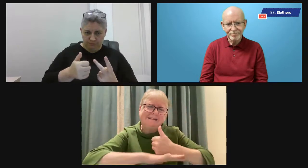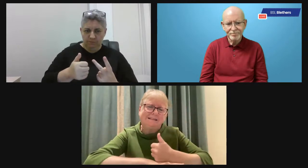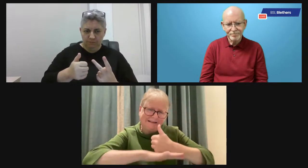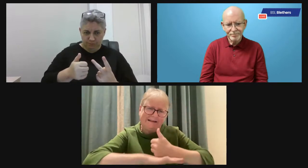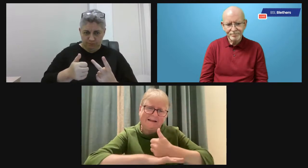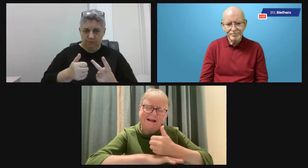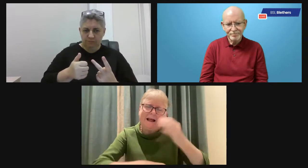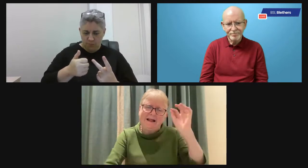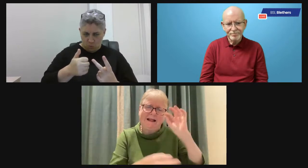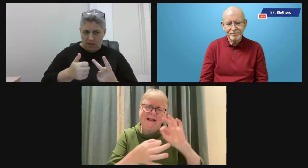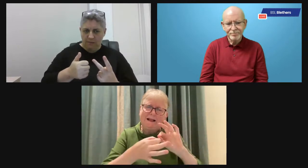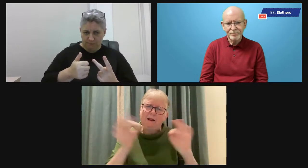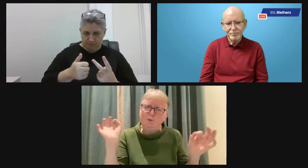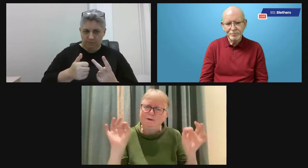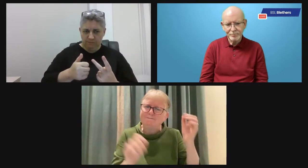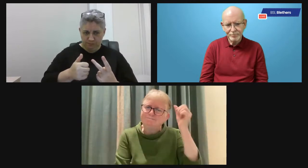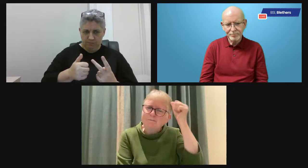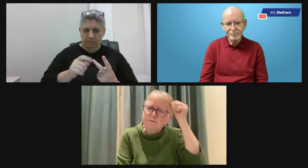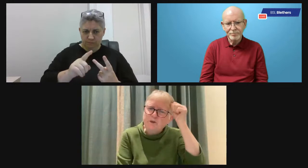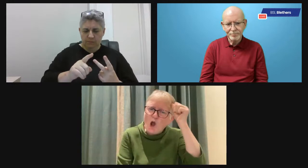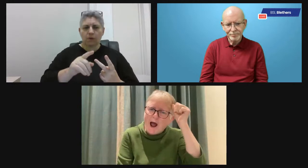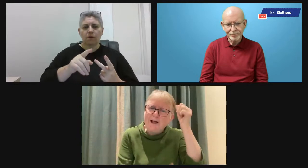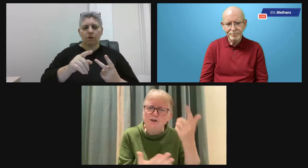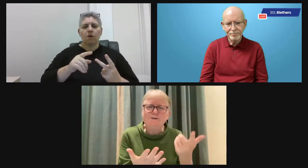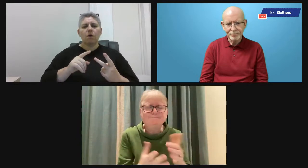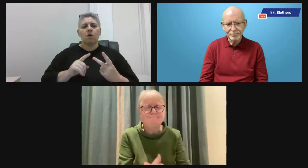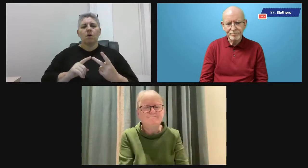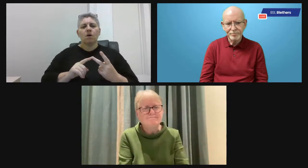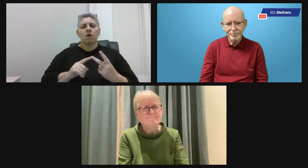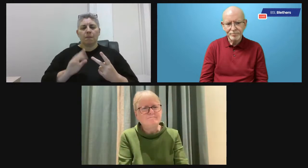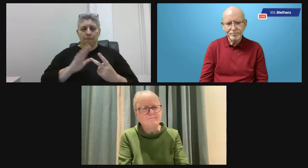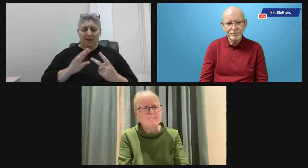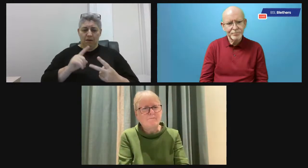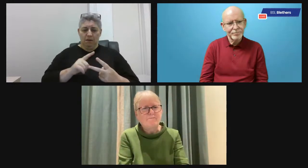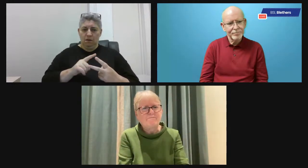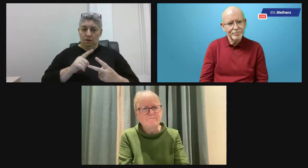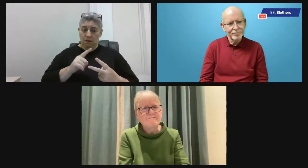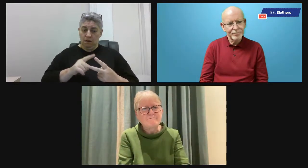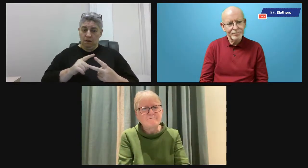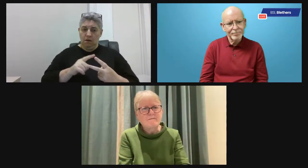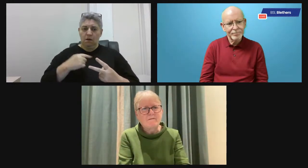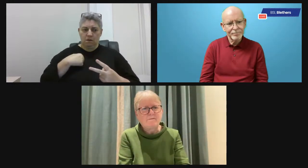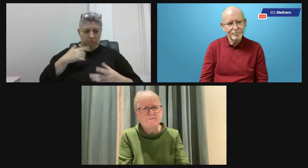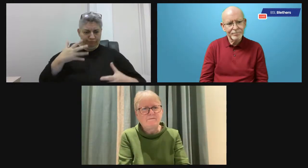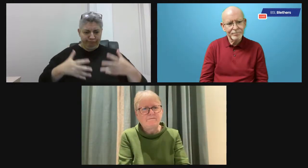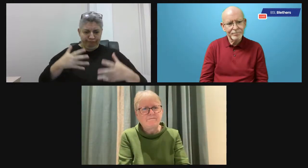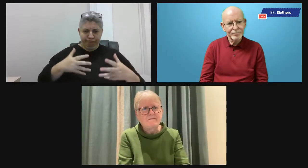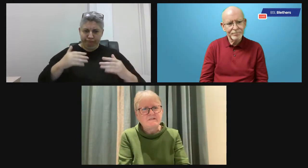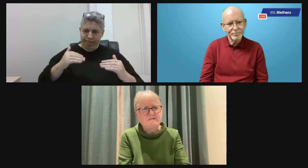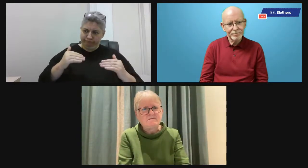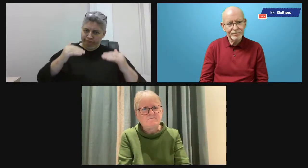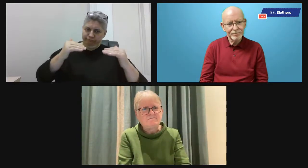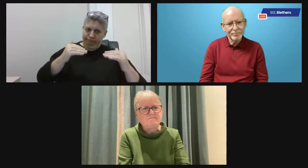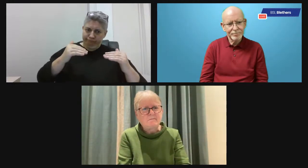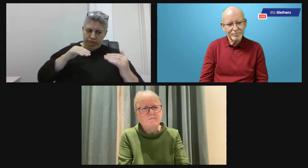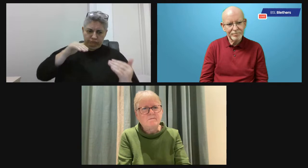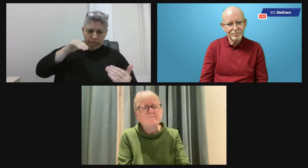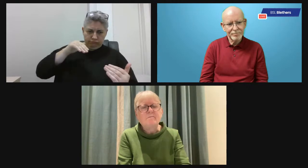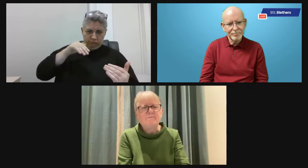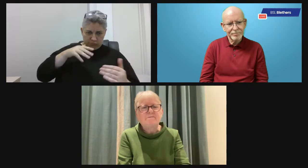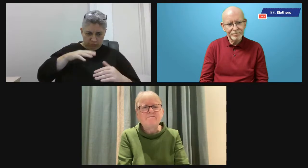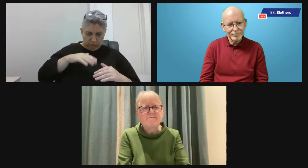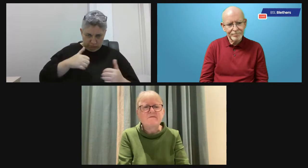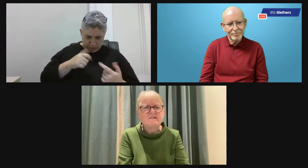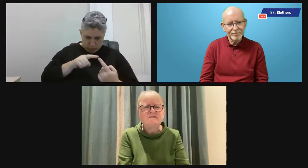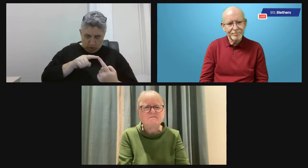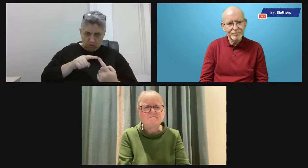that includes basic linguistics that's covered in that course. So it'll give you that kind of linguistics foundation. So if